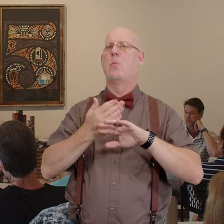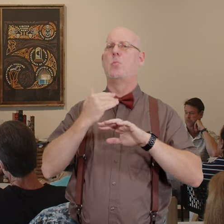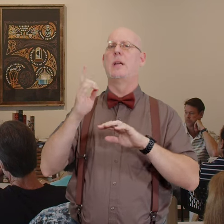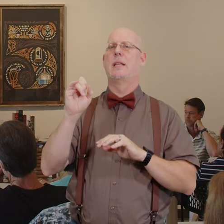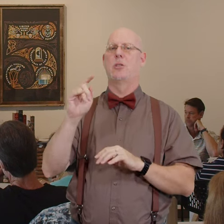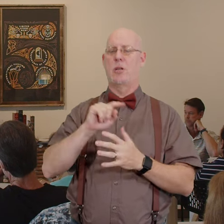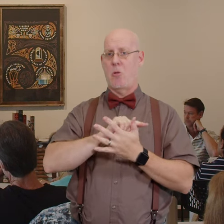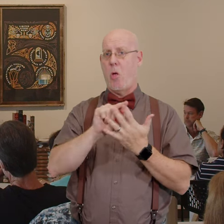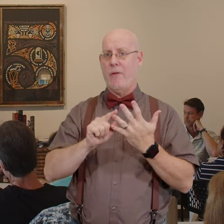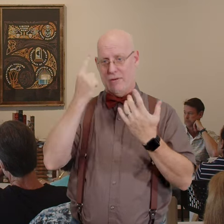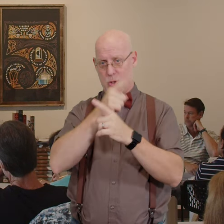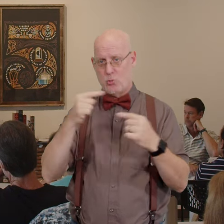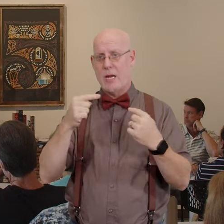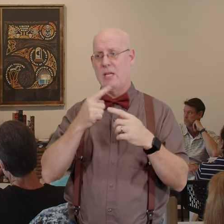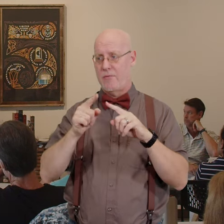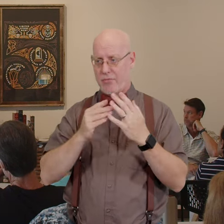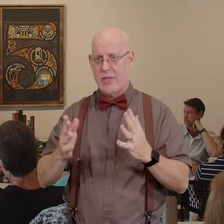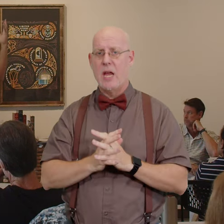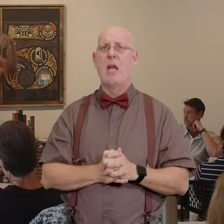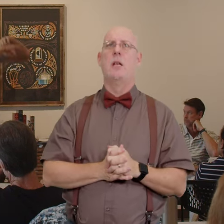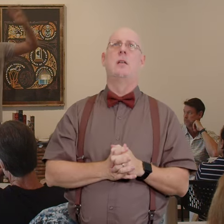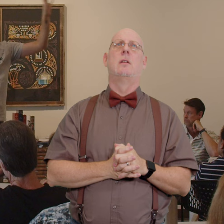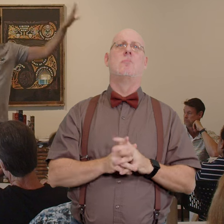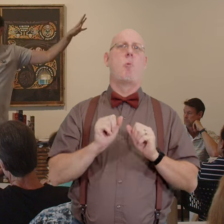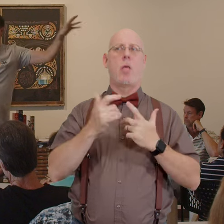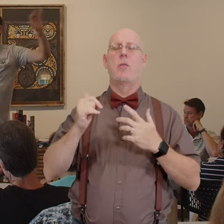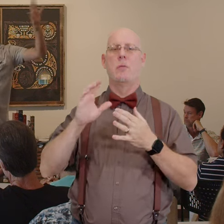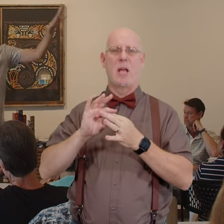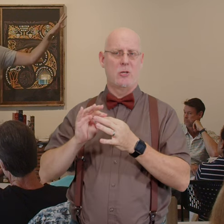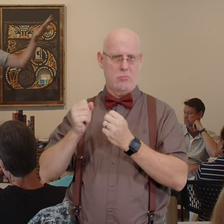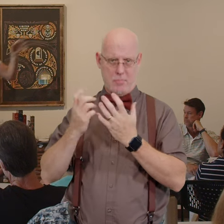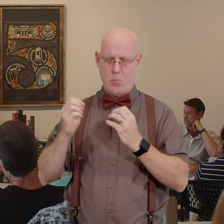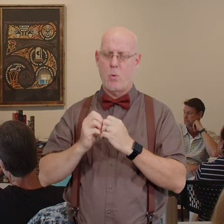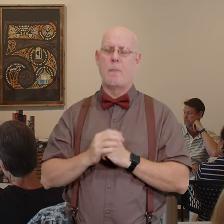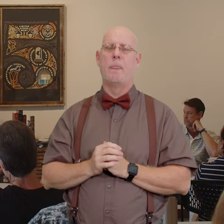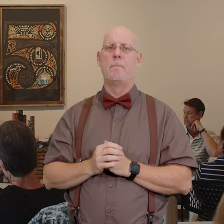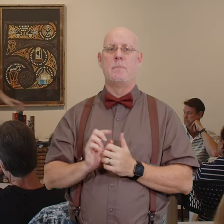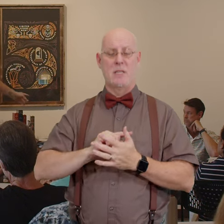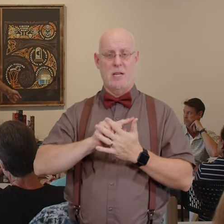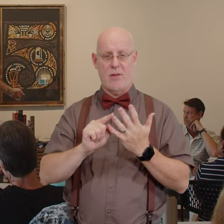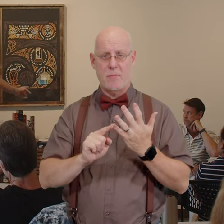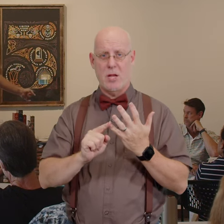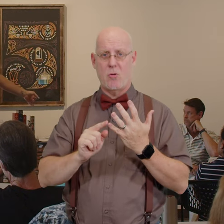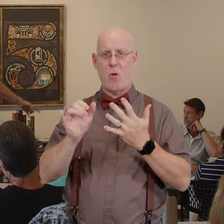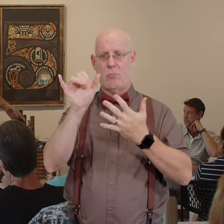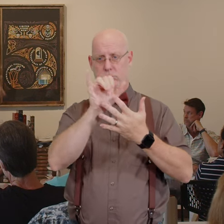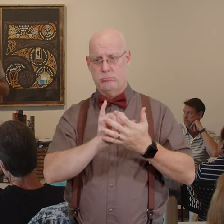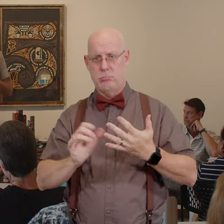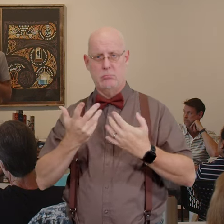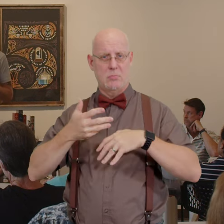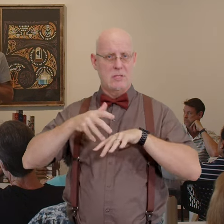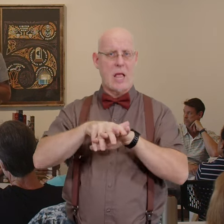like predestination, where these men have disagreed on different things and all the others I mentioned and countless more, but these five men are all